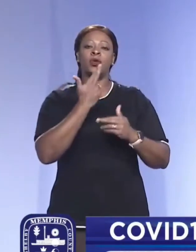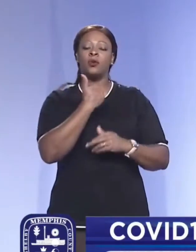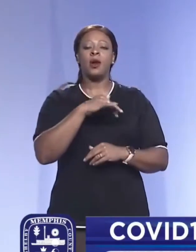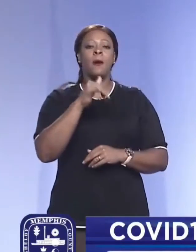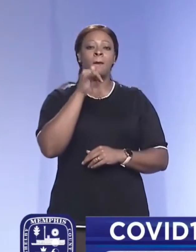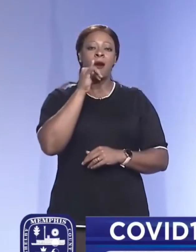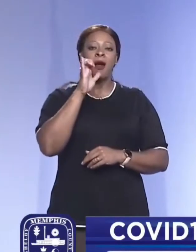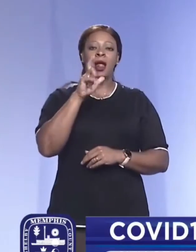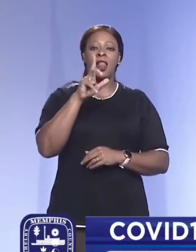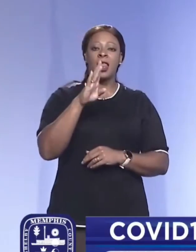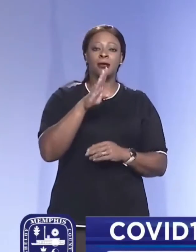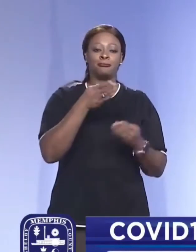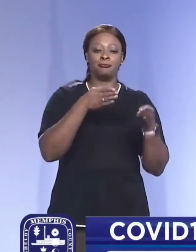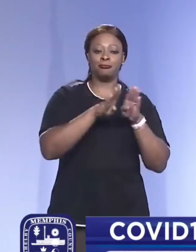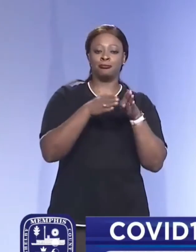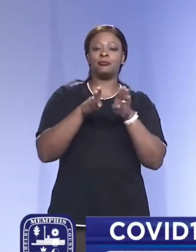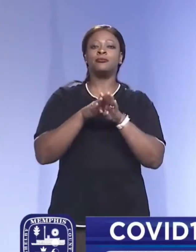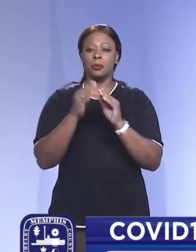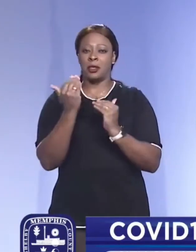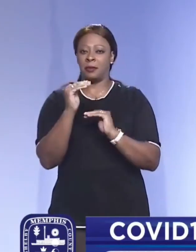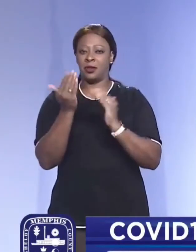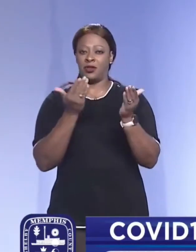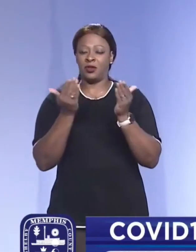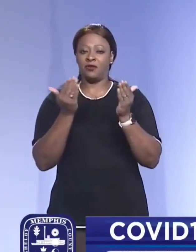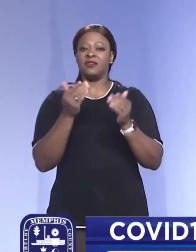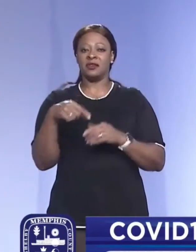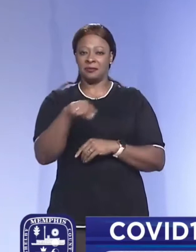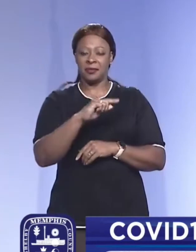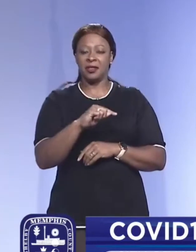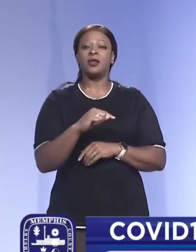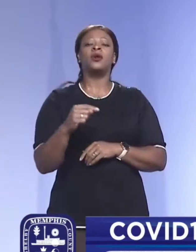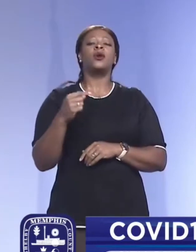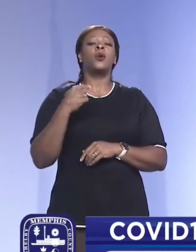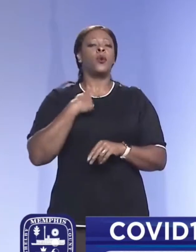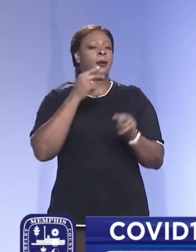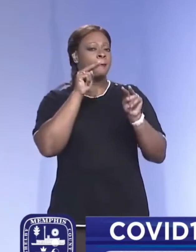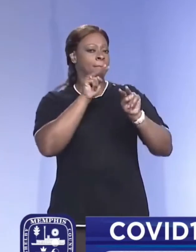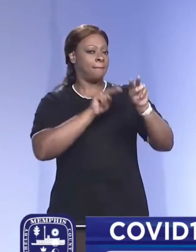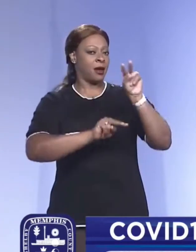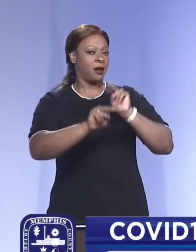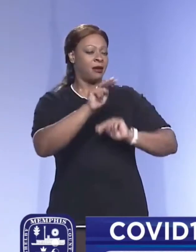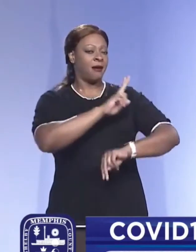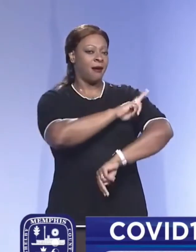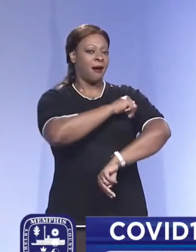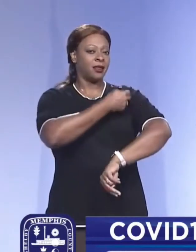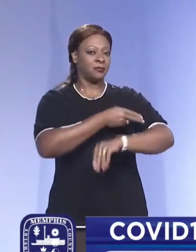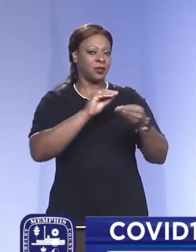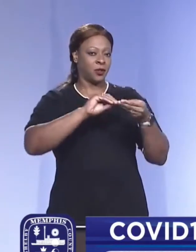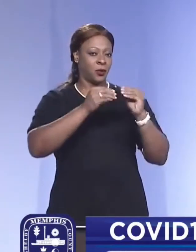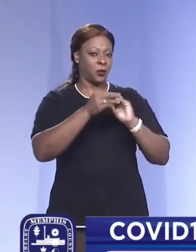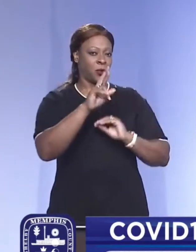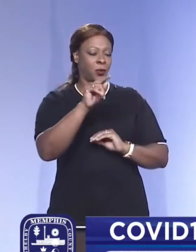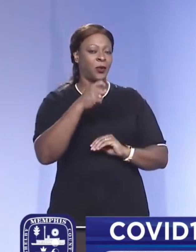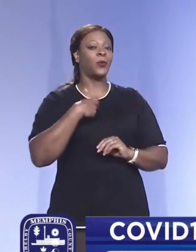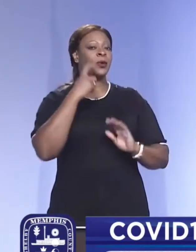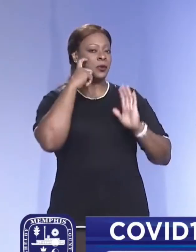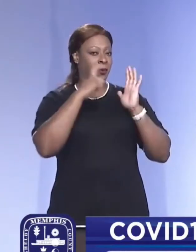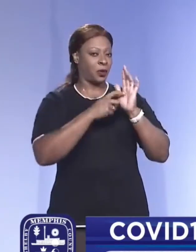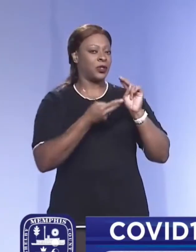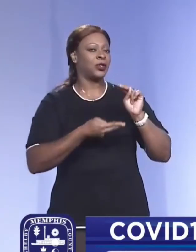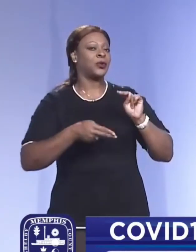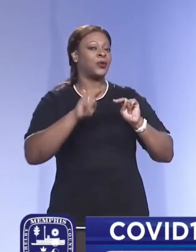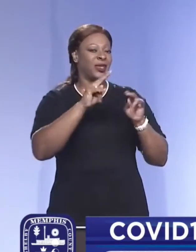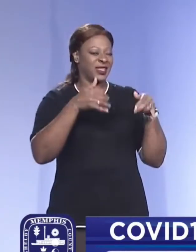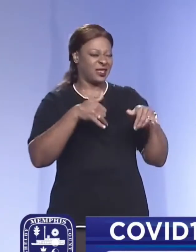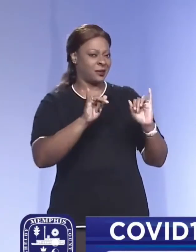clubs. We're continuing to monitor the hospitalizations rate. We still see some increase